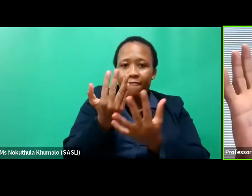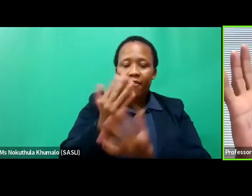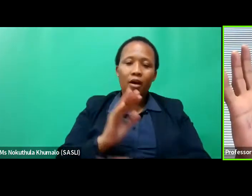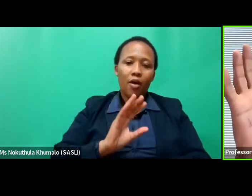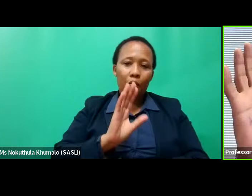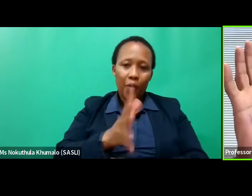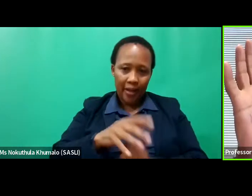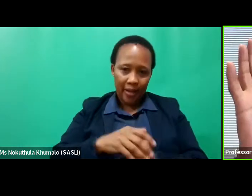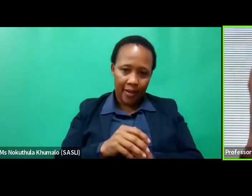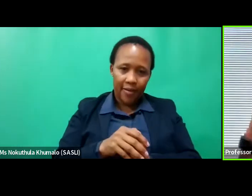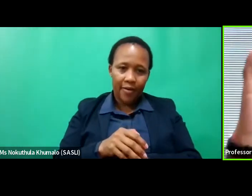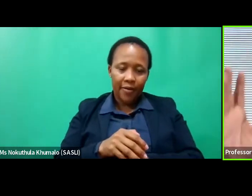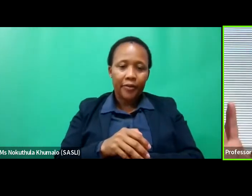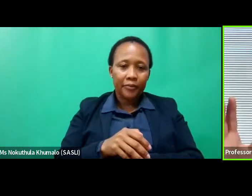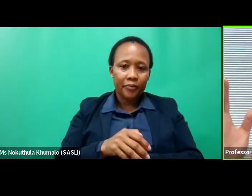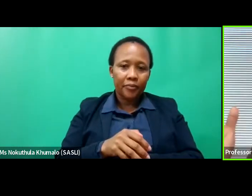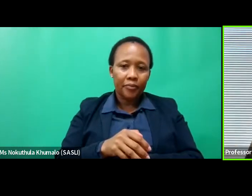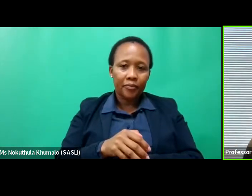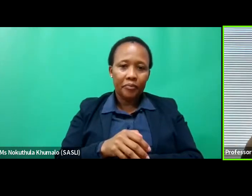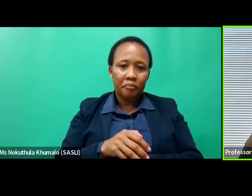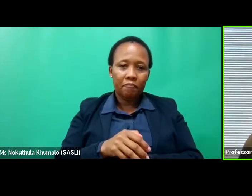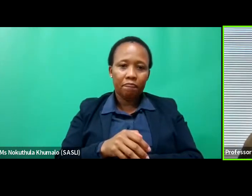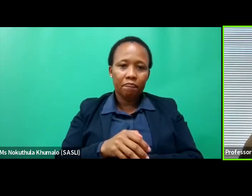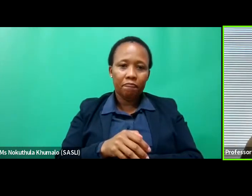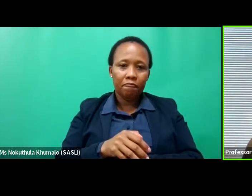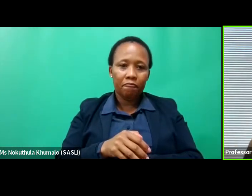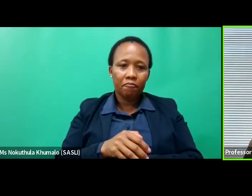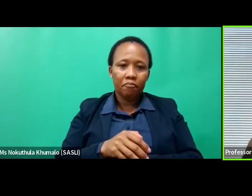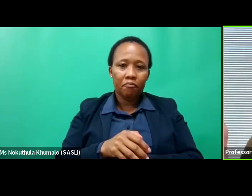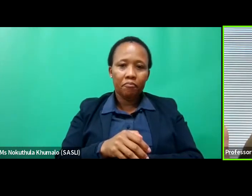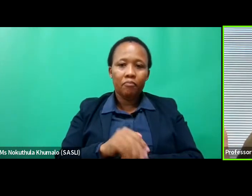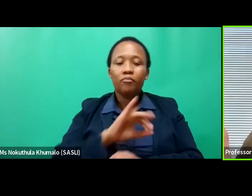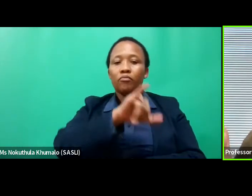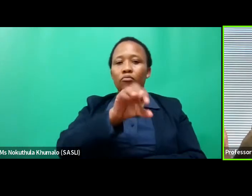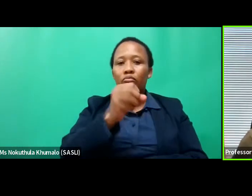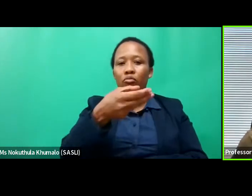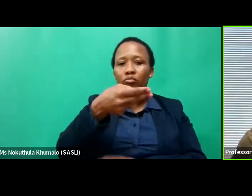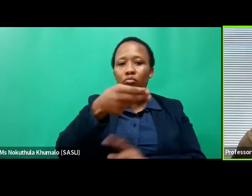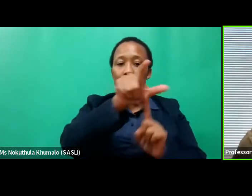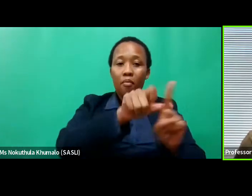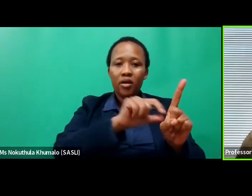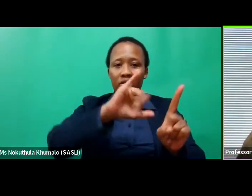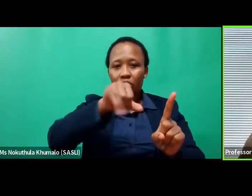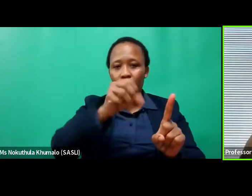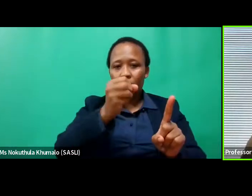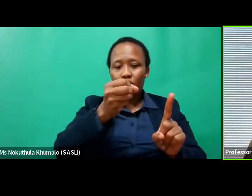said? And this, I don't think John Dewey in the